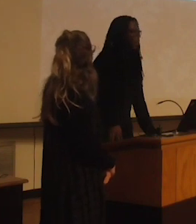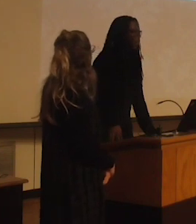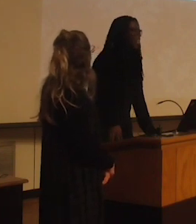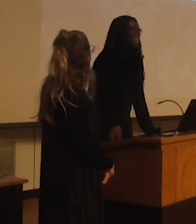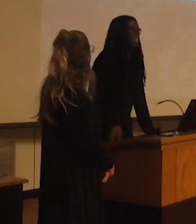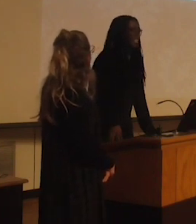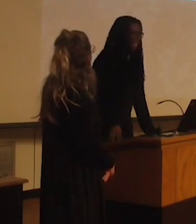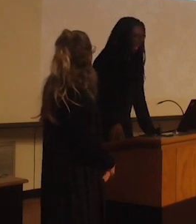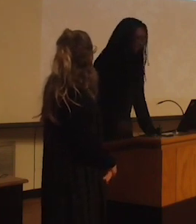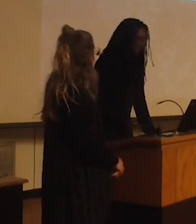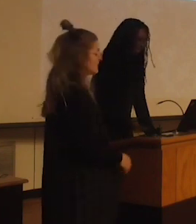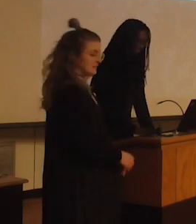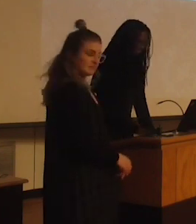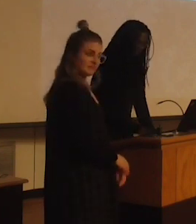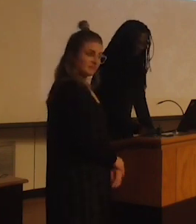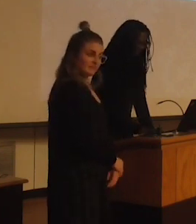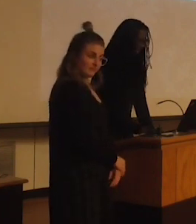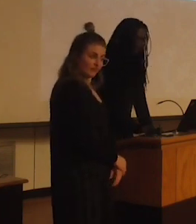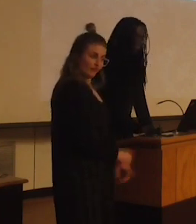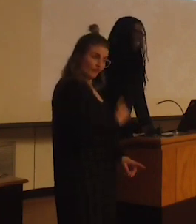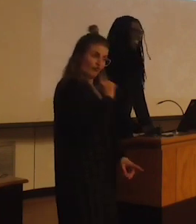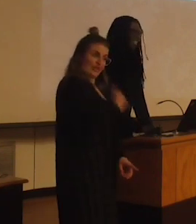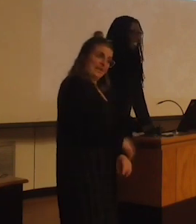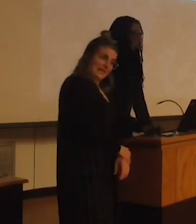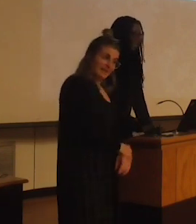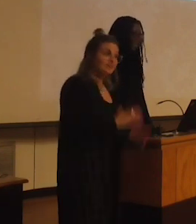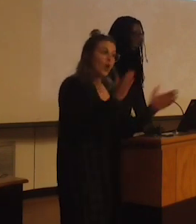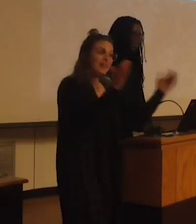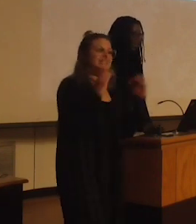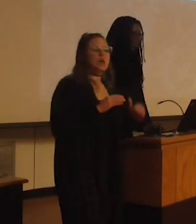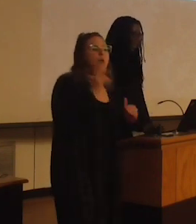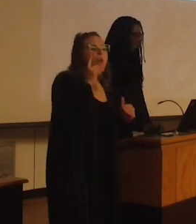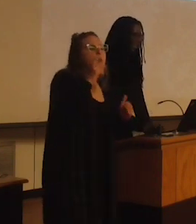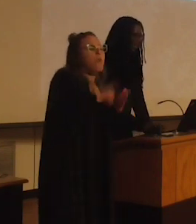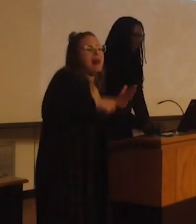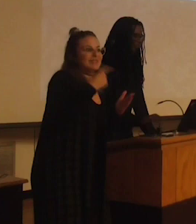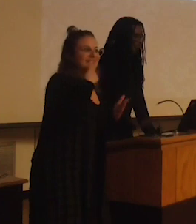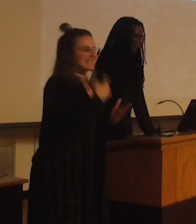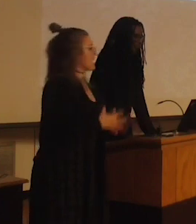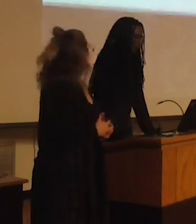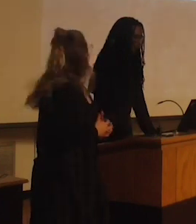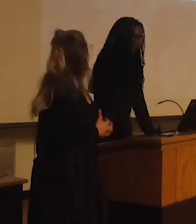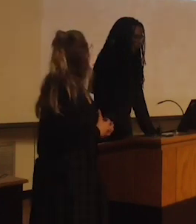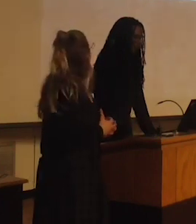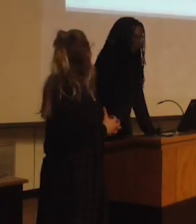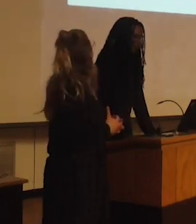vinegar with water. Is that right? Let's continue. Let's see what else we've got.